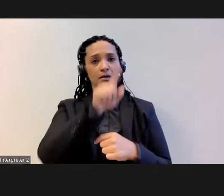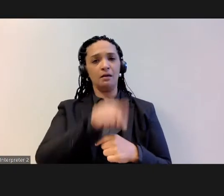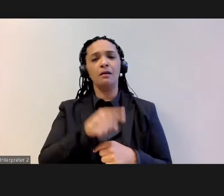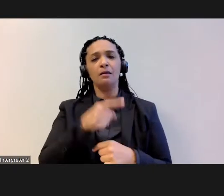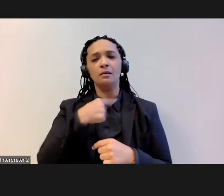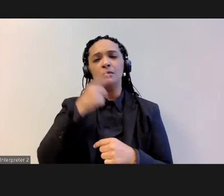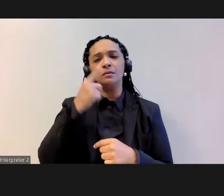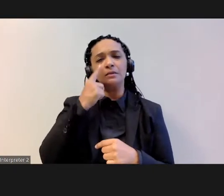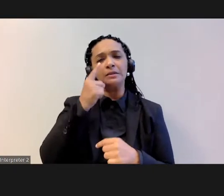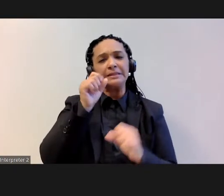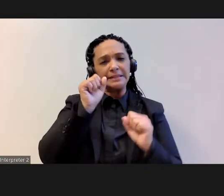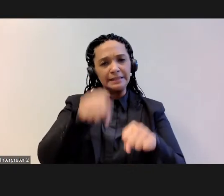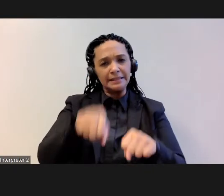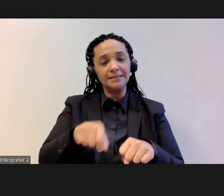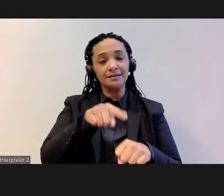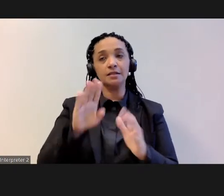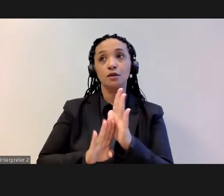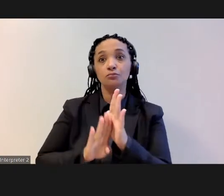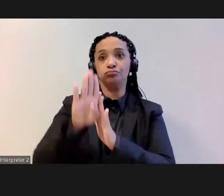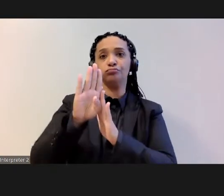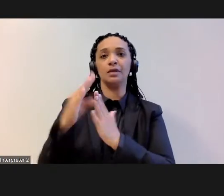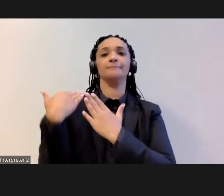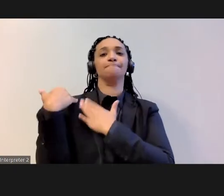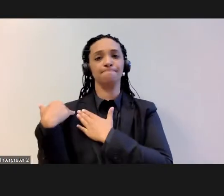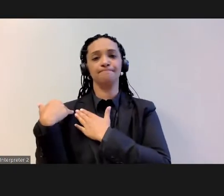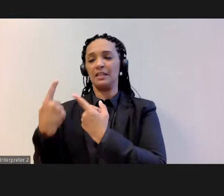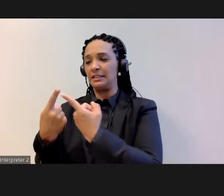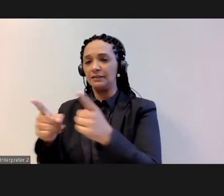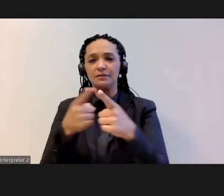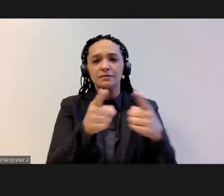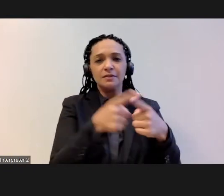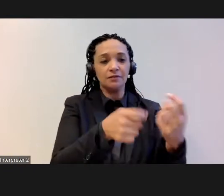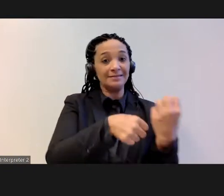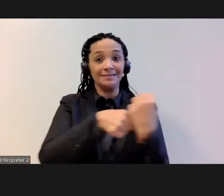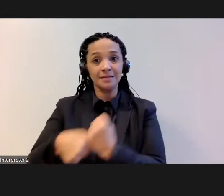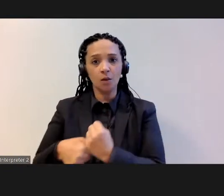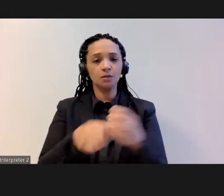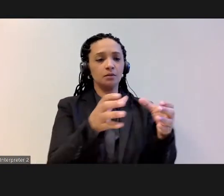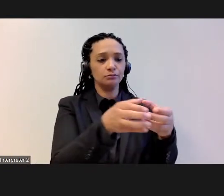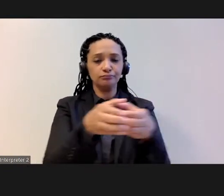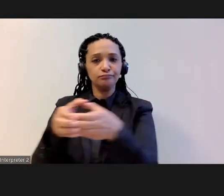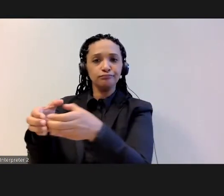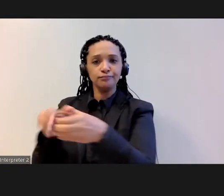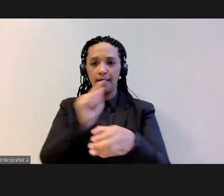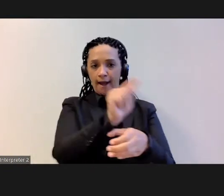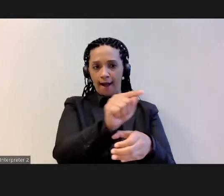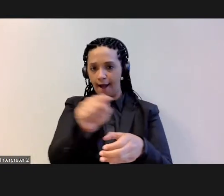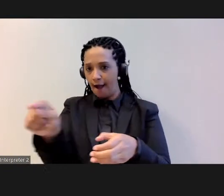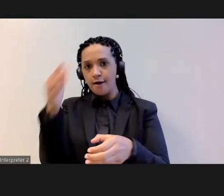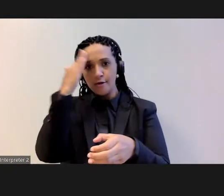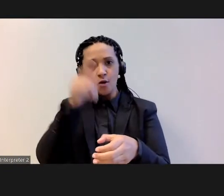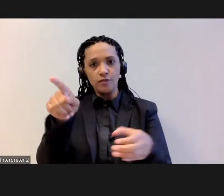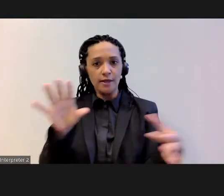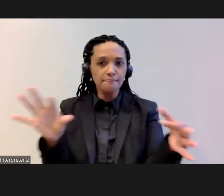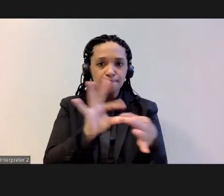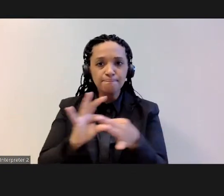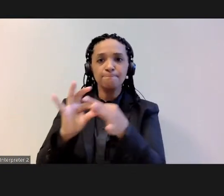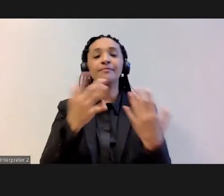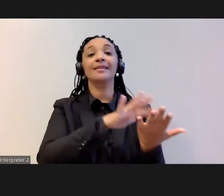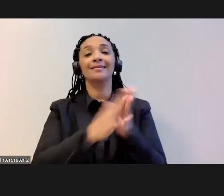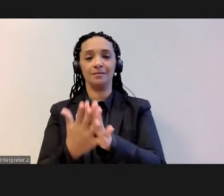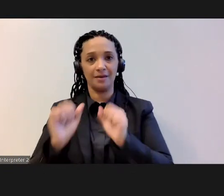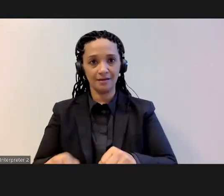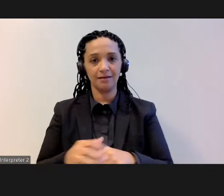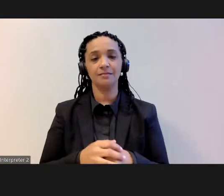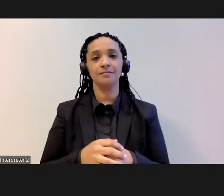implementing stakeholders to make sure that they are actually implementing. But in addition to that, it is also going to help